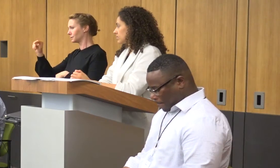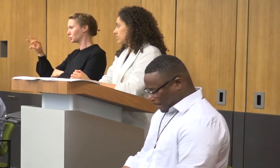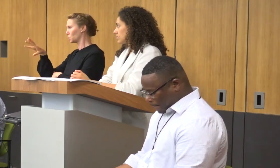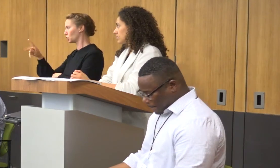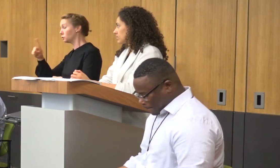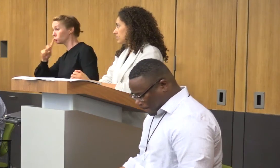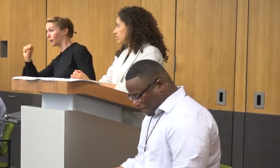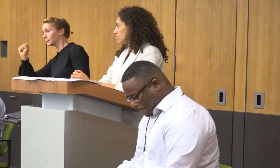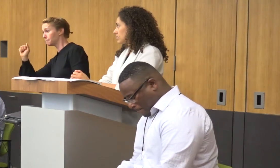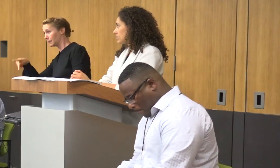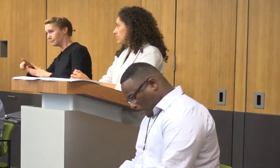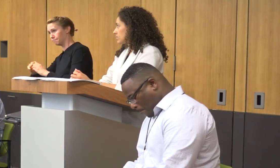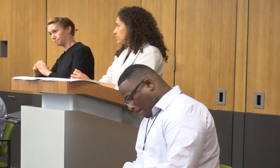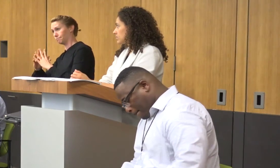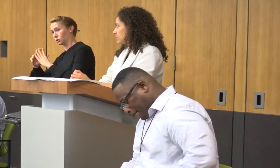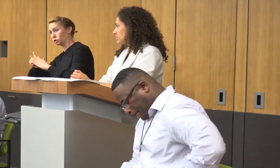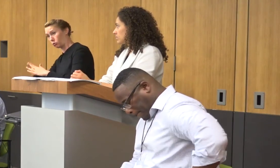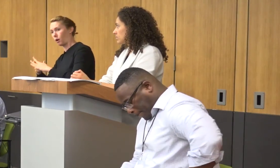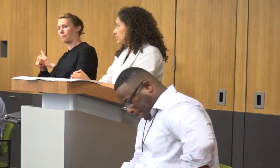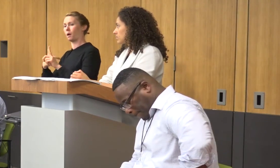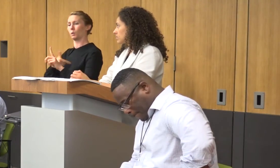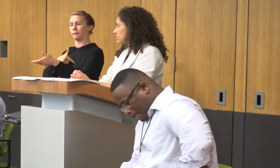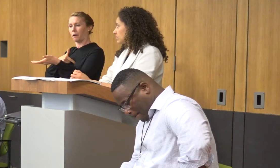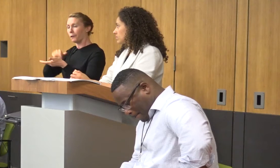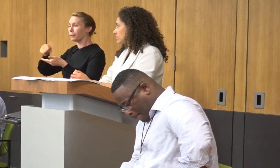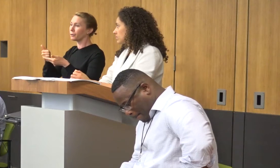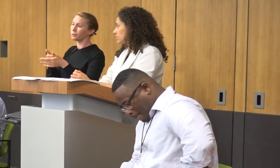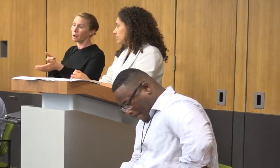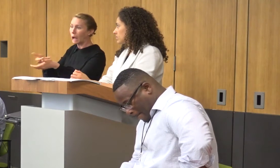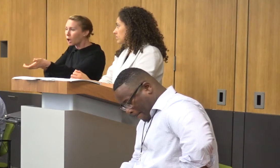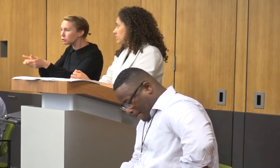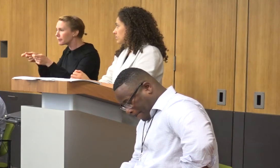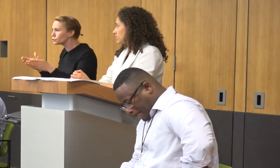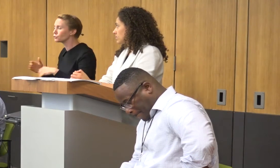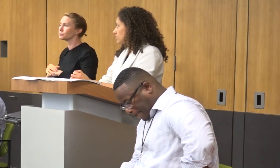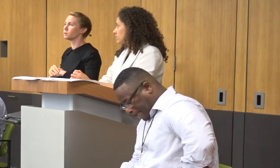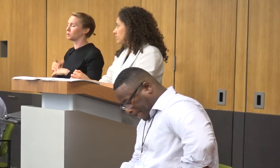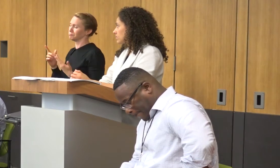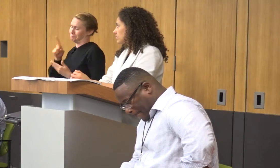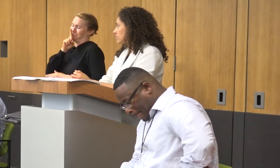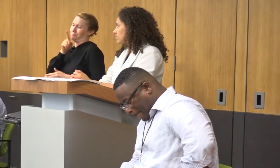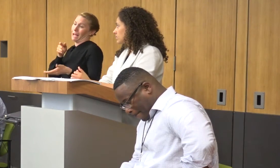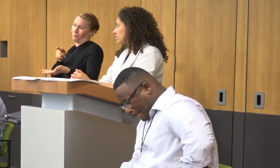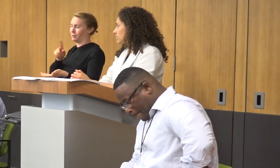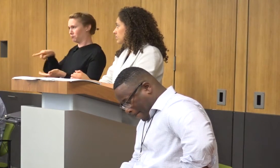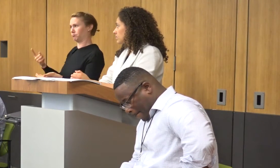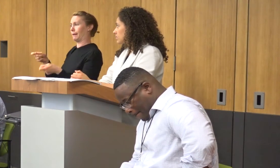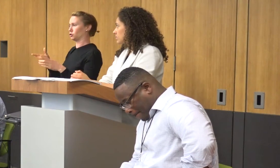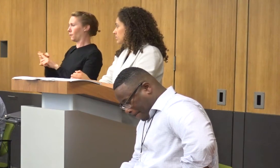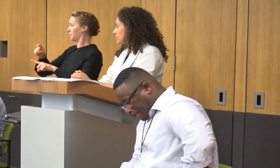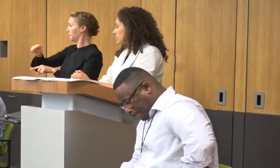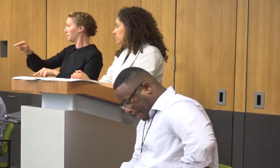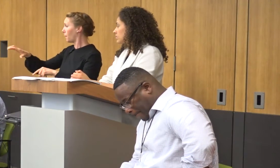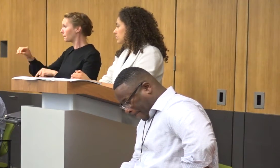but we invite other hiring managers or managers from other companies so they can see what